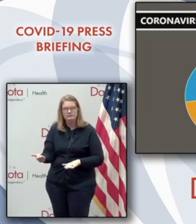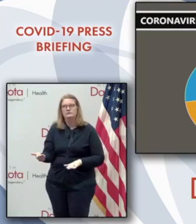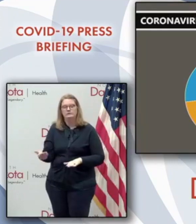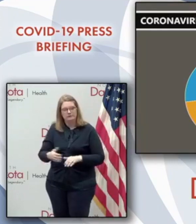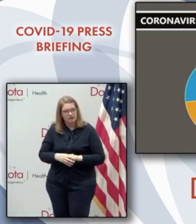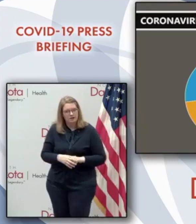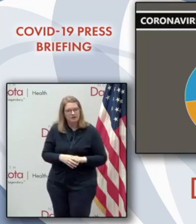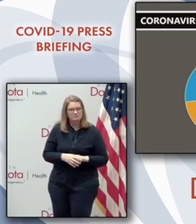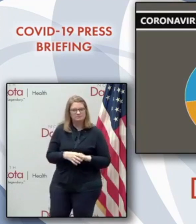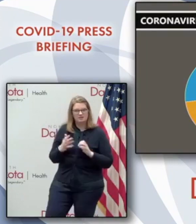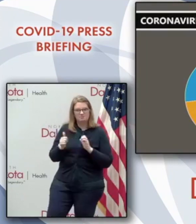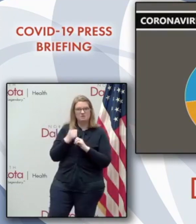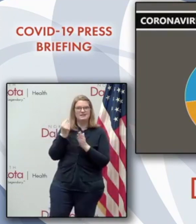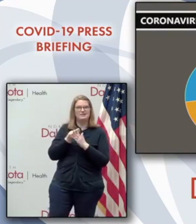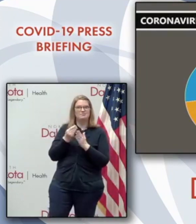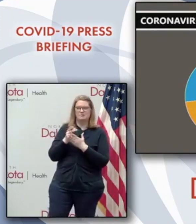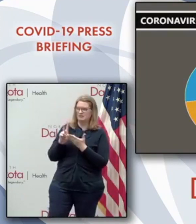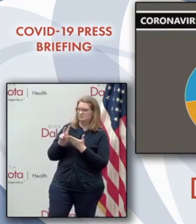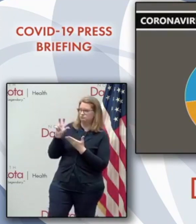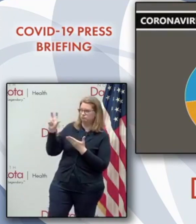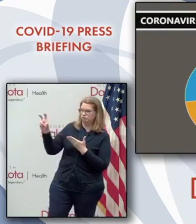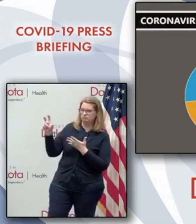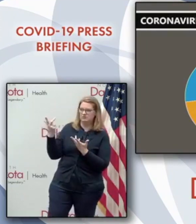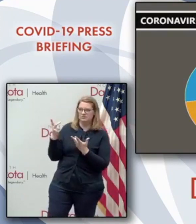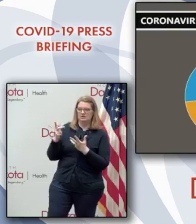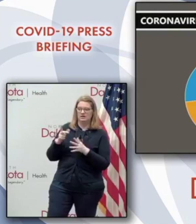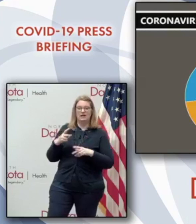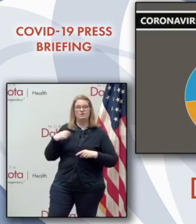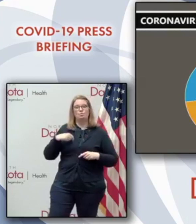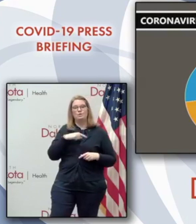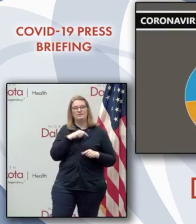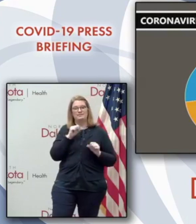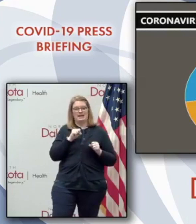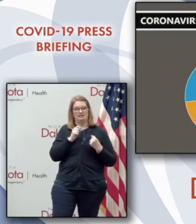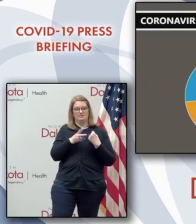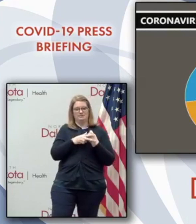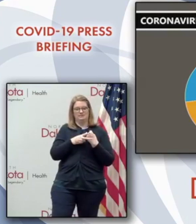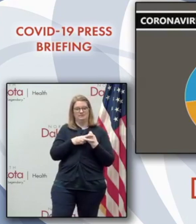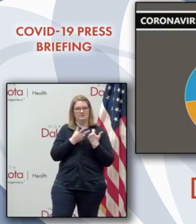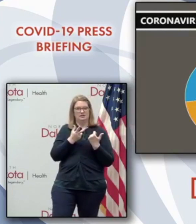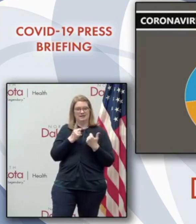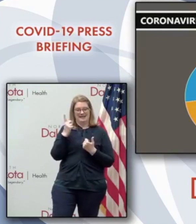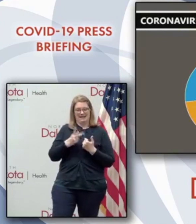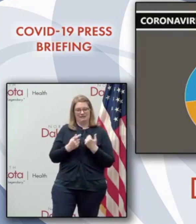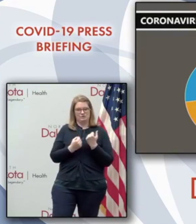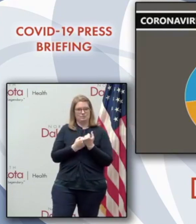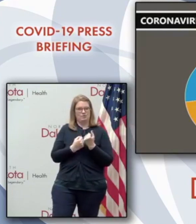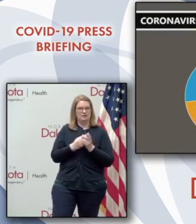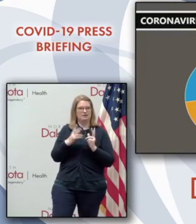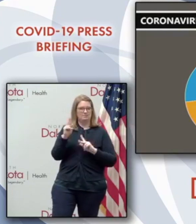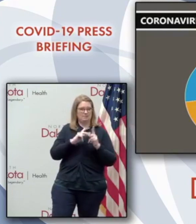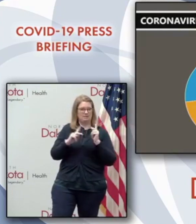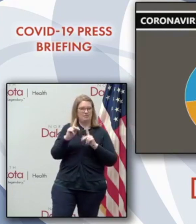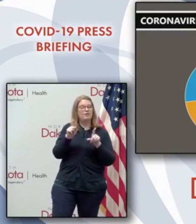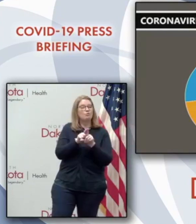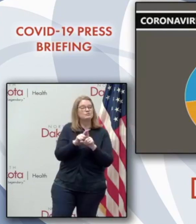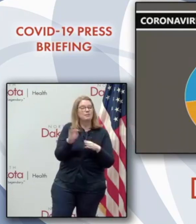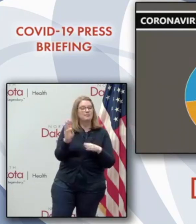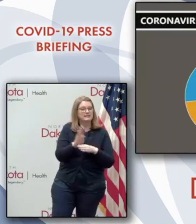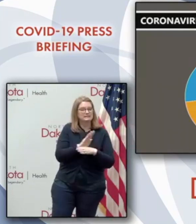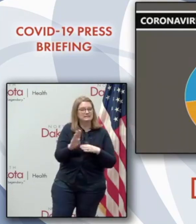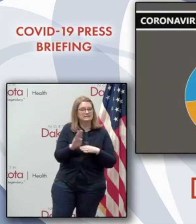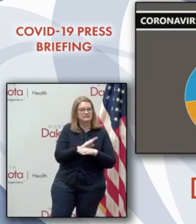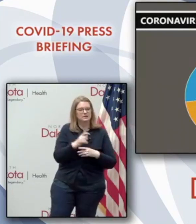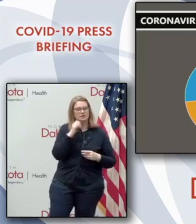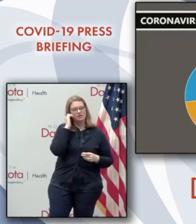that most of their dollars went towards fighting the pandemic, and we've been able to have more than half go towards supporting individuals and businesses. One of the